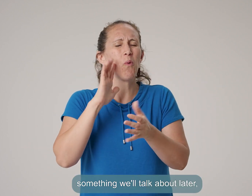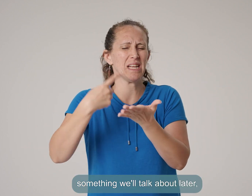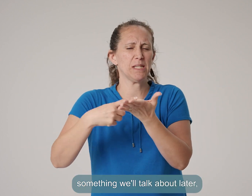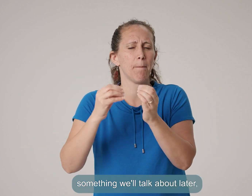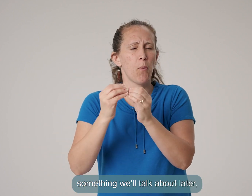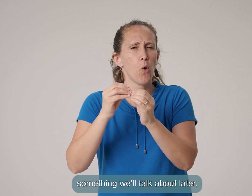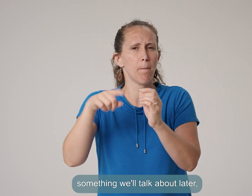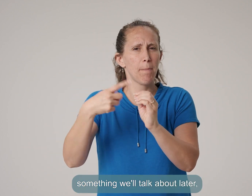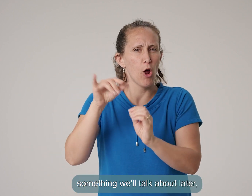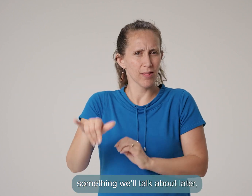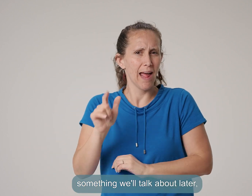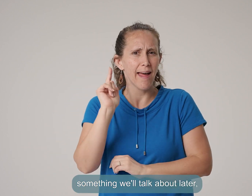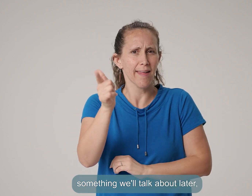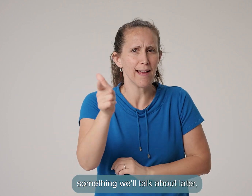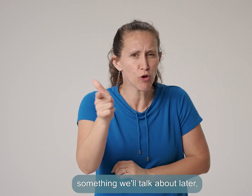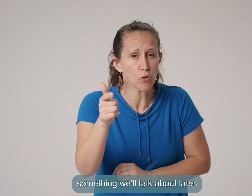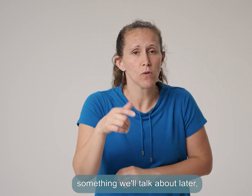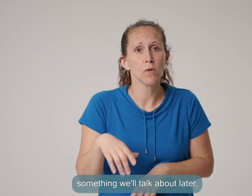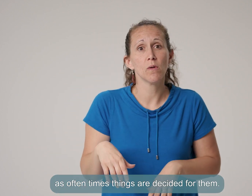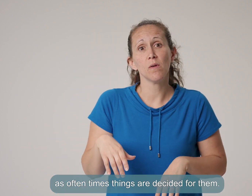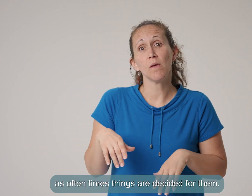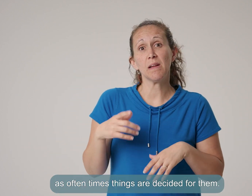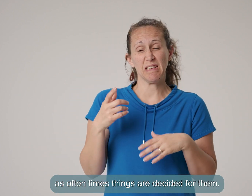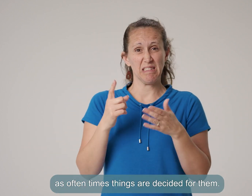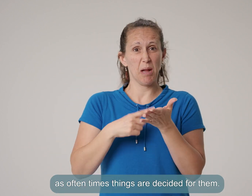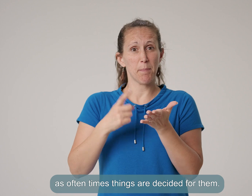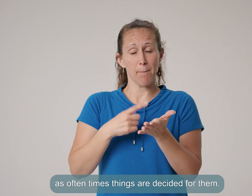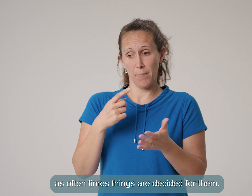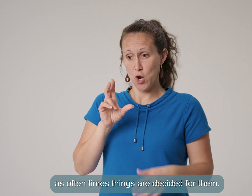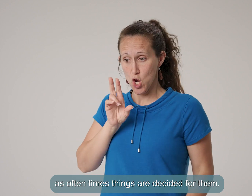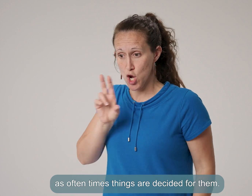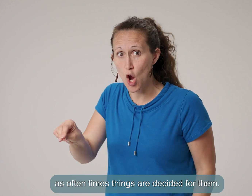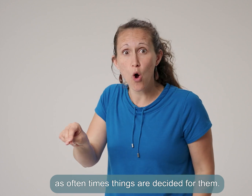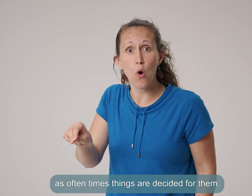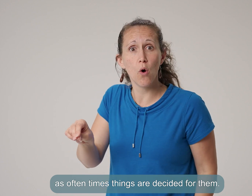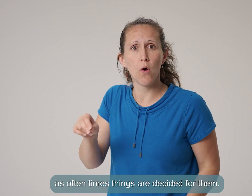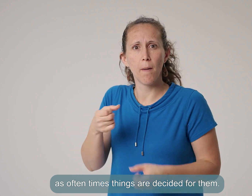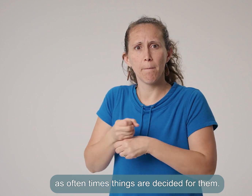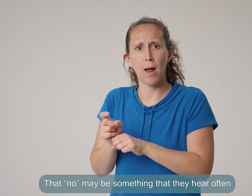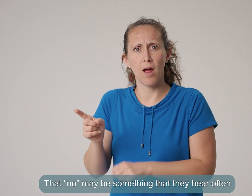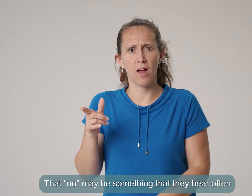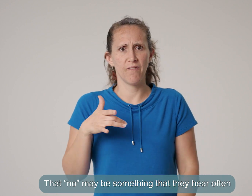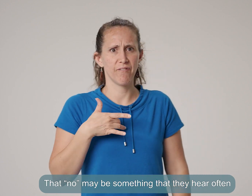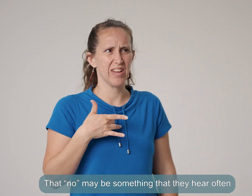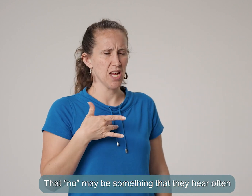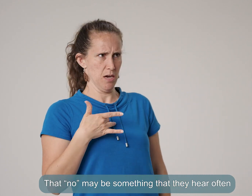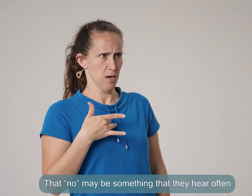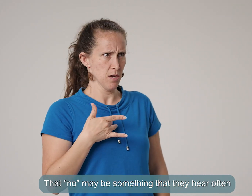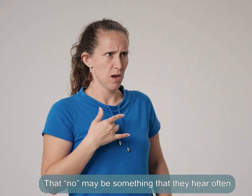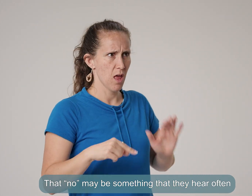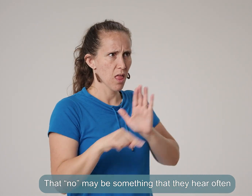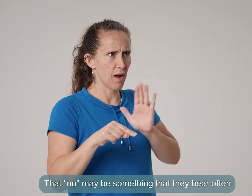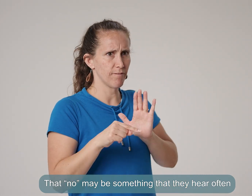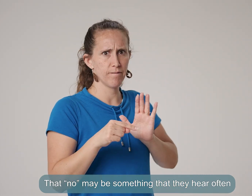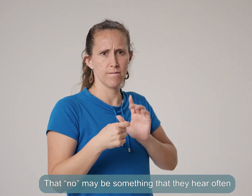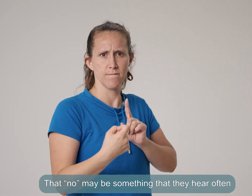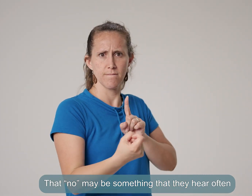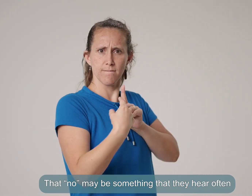Something we'll talk about later, as oftentimes things are decided for them. That no may be something that they